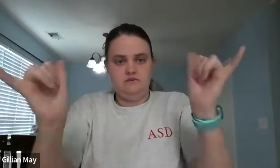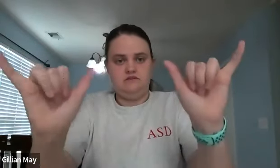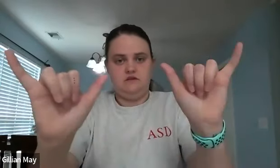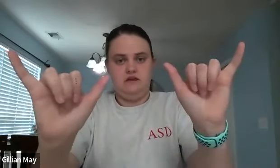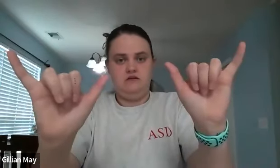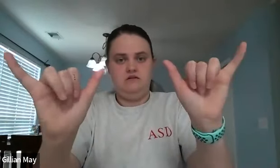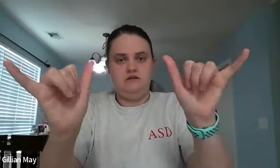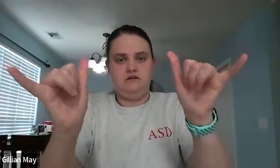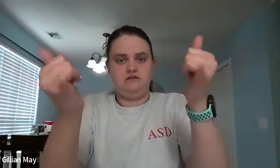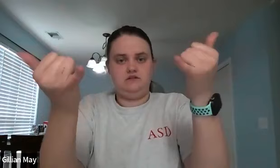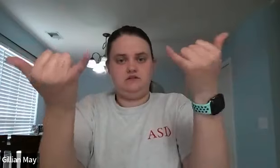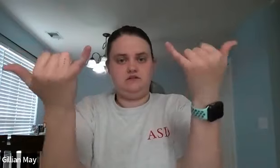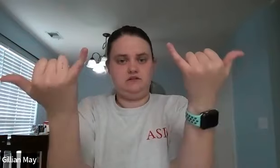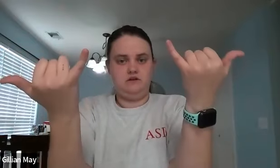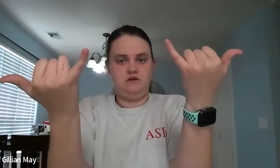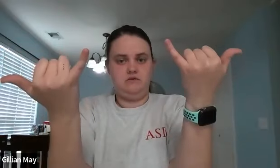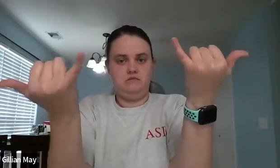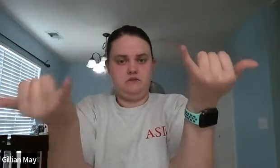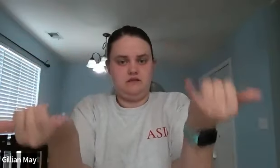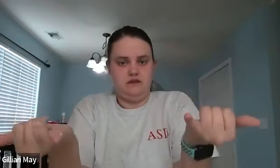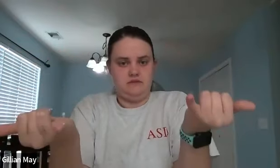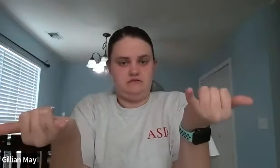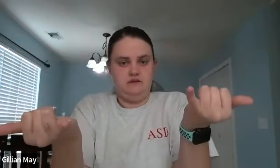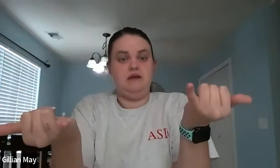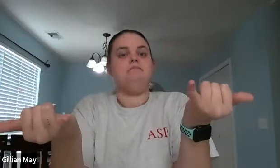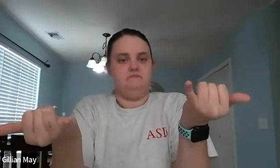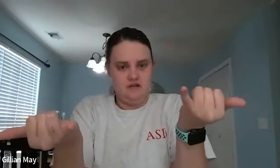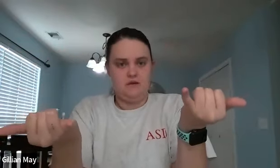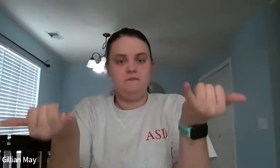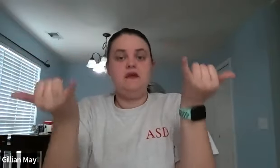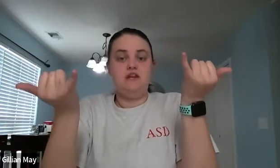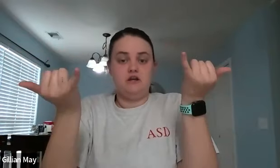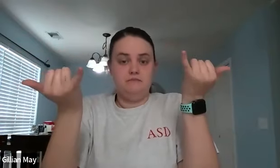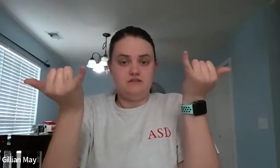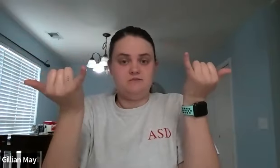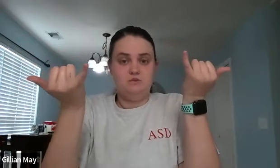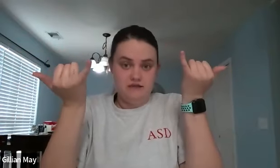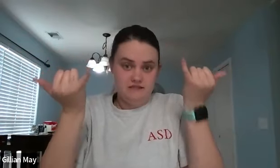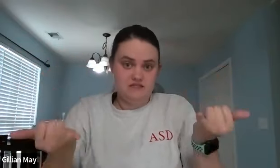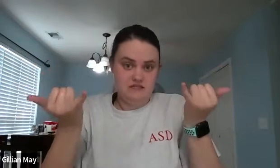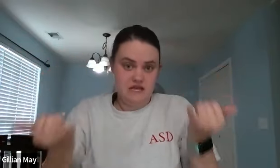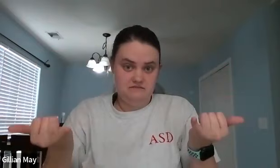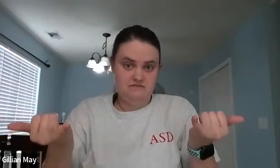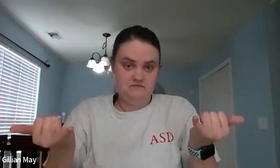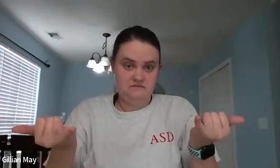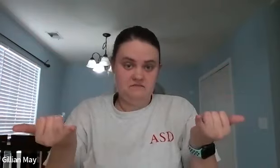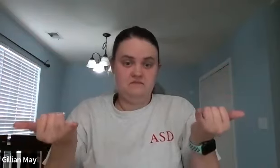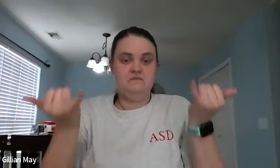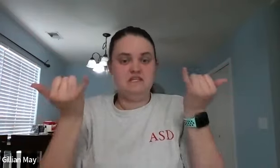So there, turn them and lay them down. Yep, there you go. And you're gonna bounce them twice today. This one,